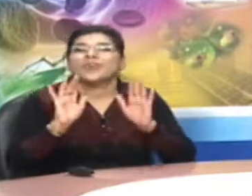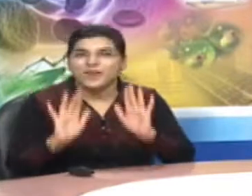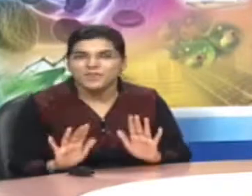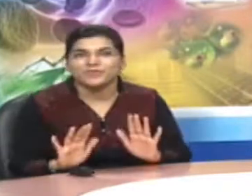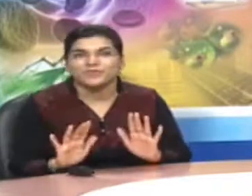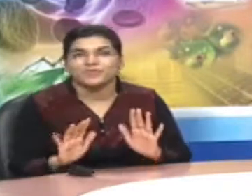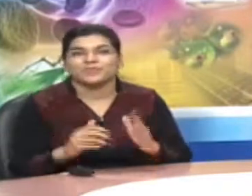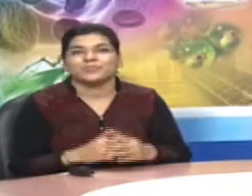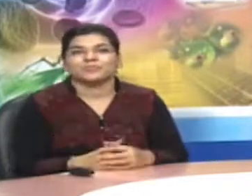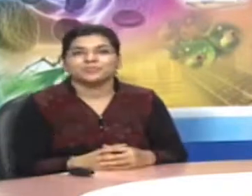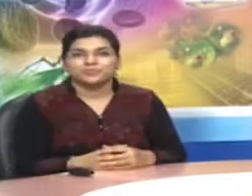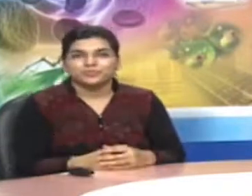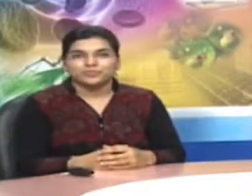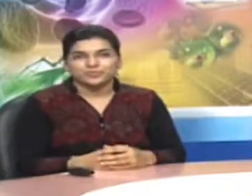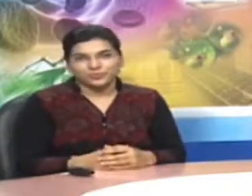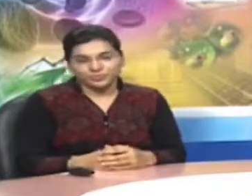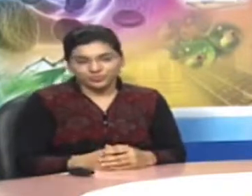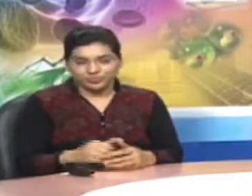nudge, that is to nudge the items.